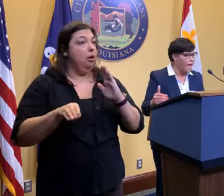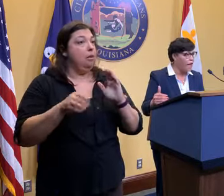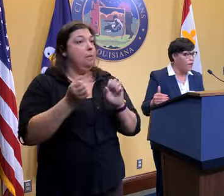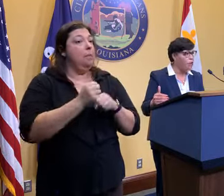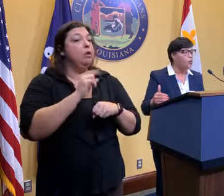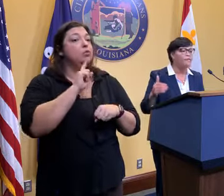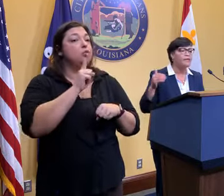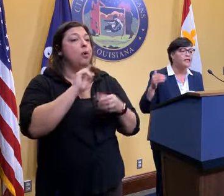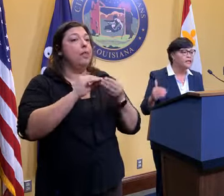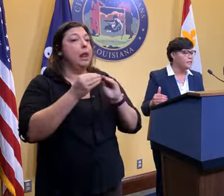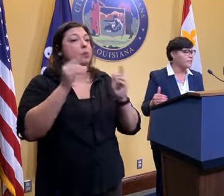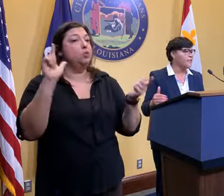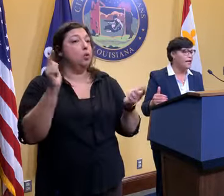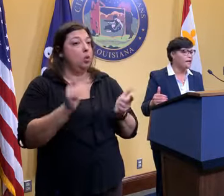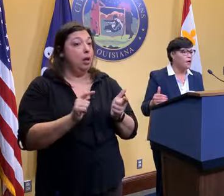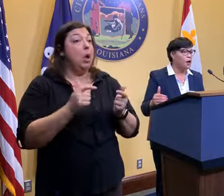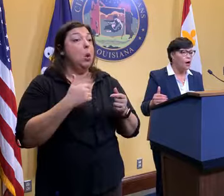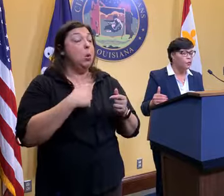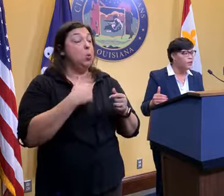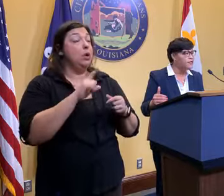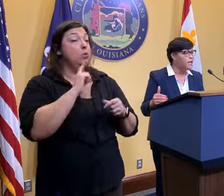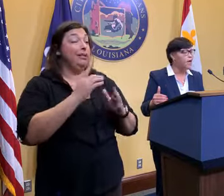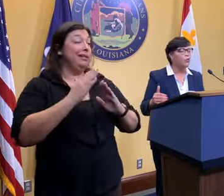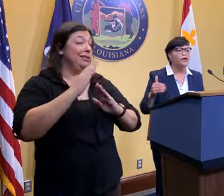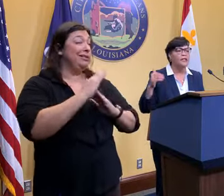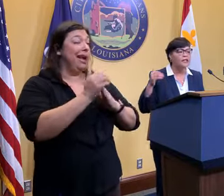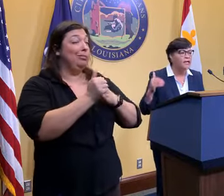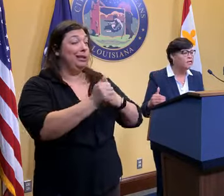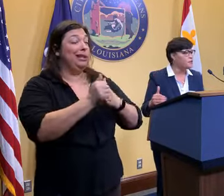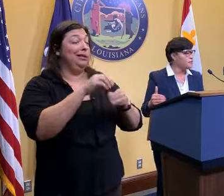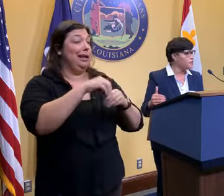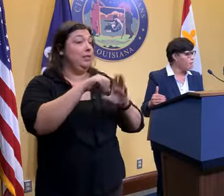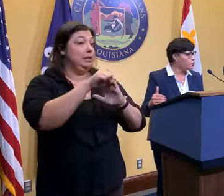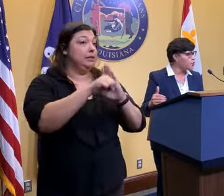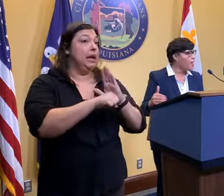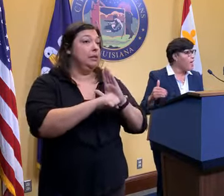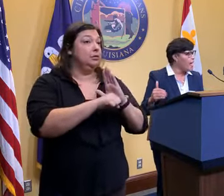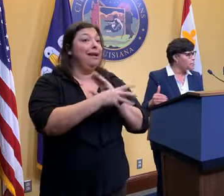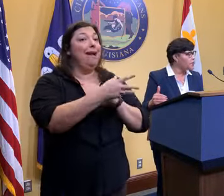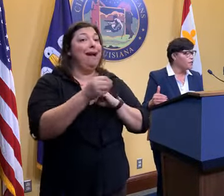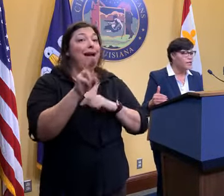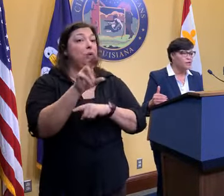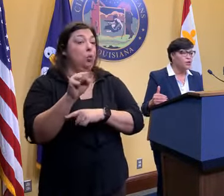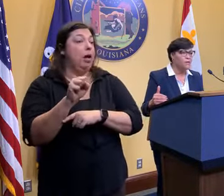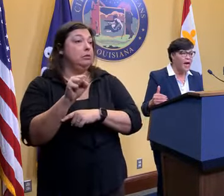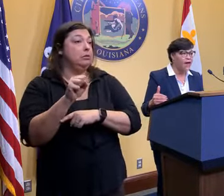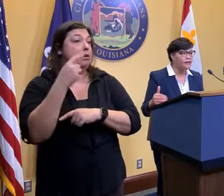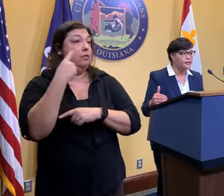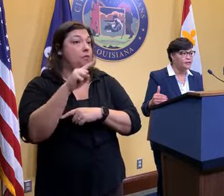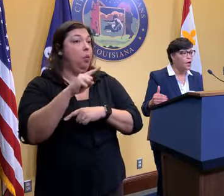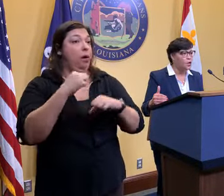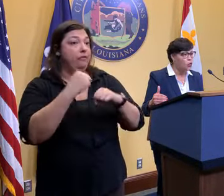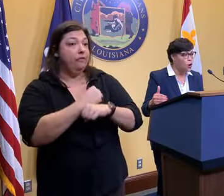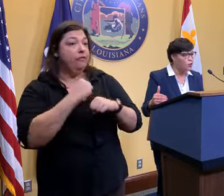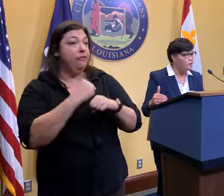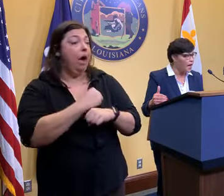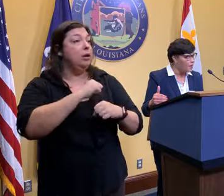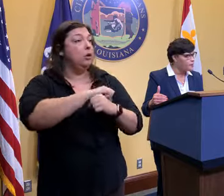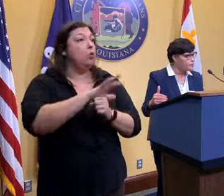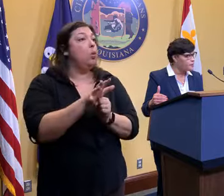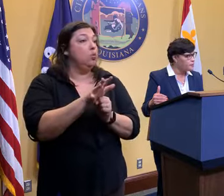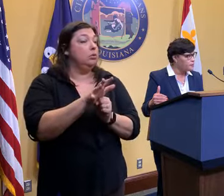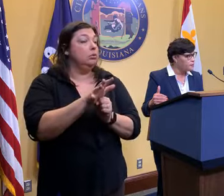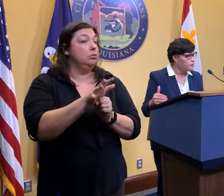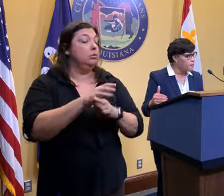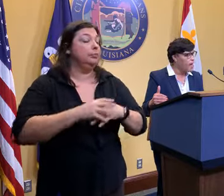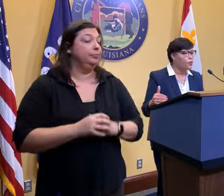it down. We've been leading the state of Louisiana. We have been leaders in this country as it relates to combating this